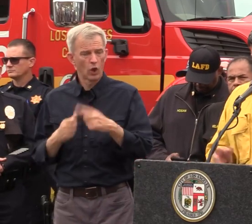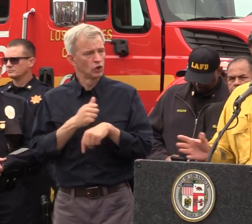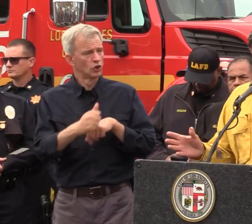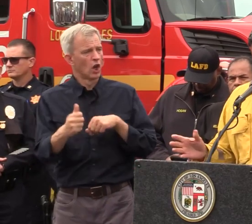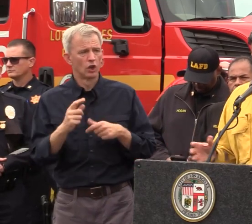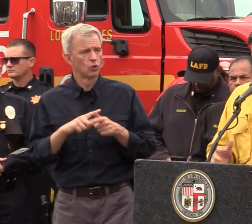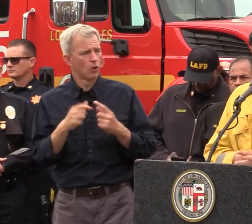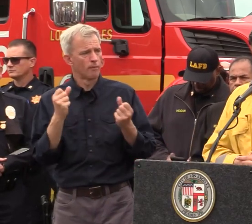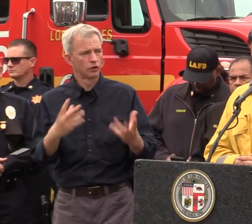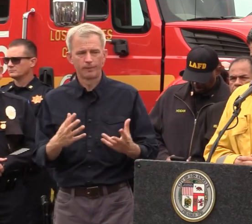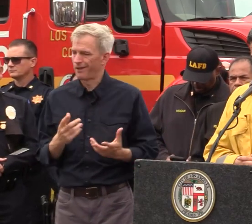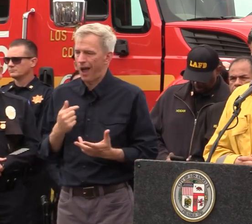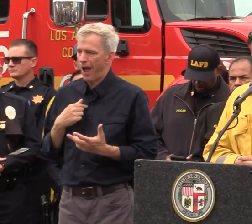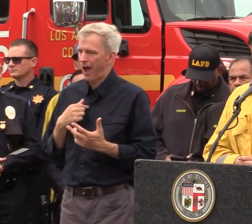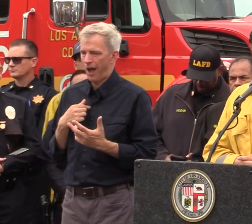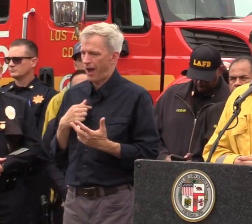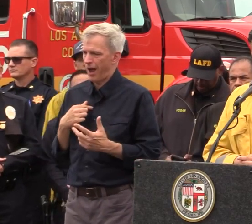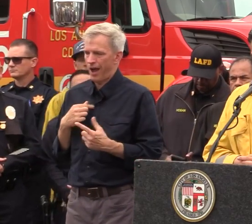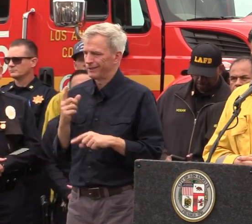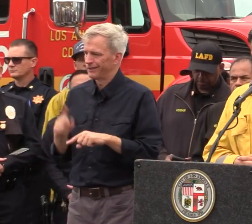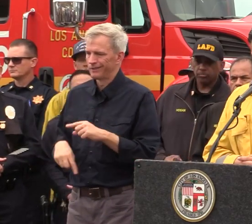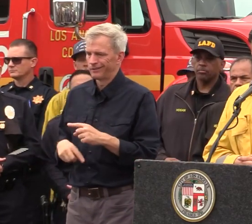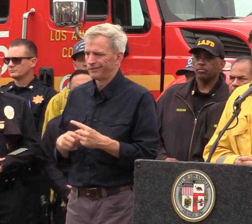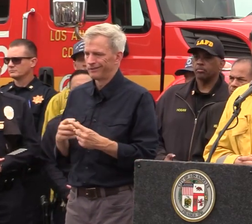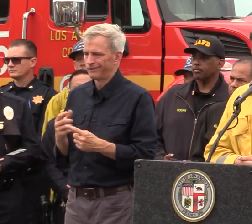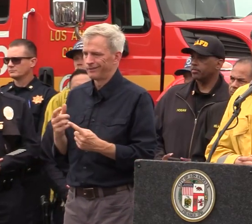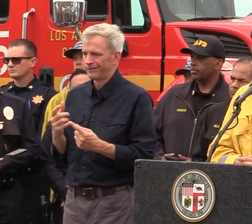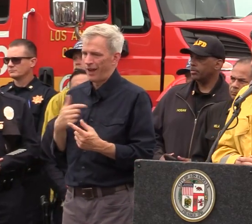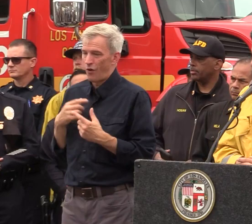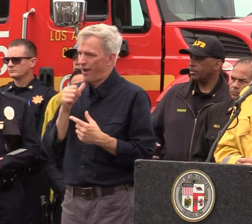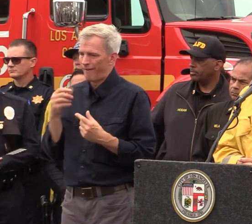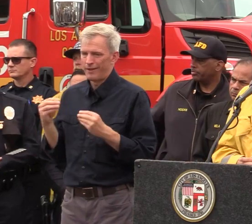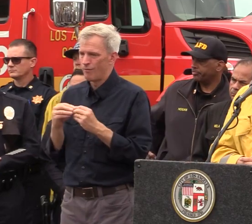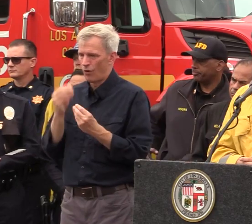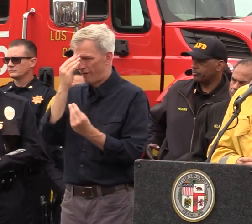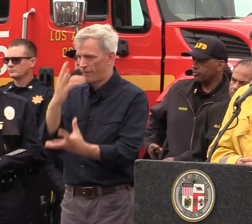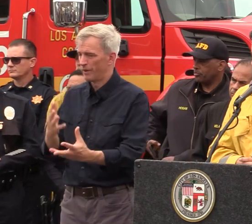I don't have any information about that.